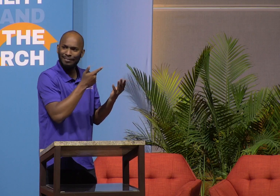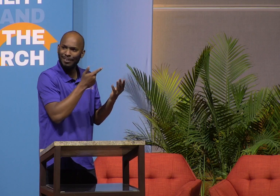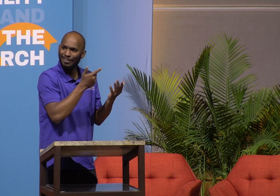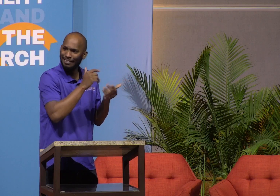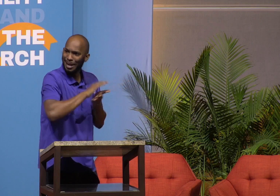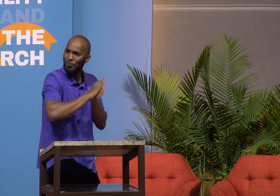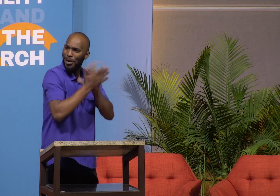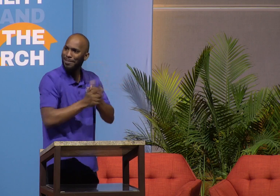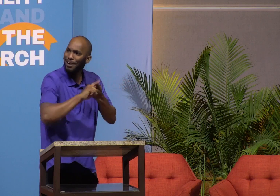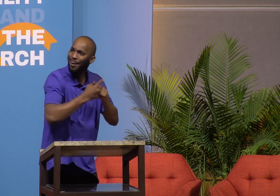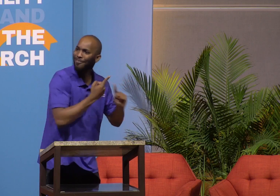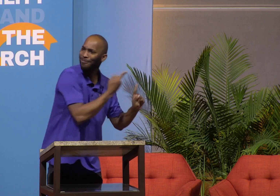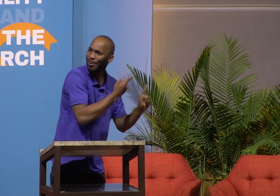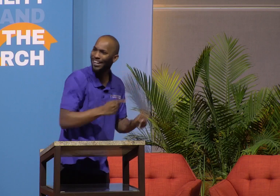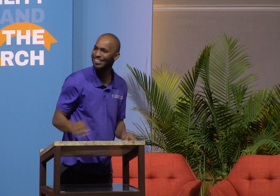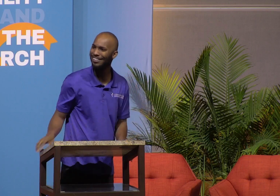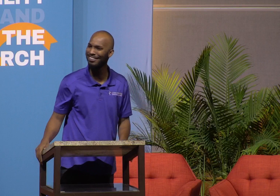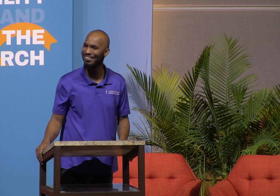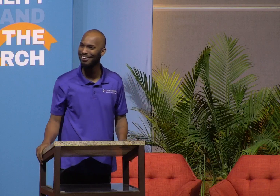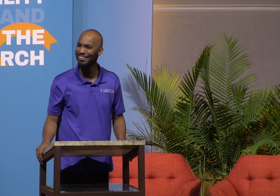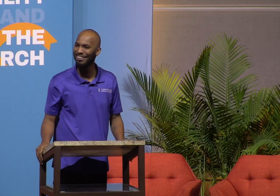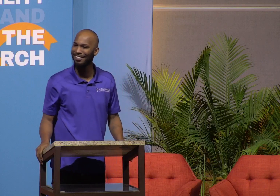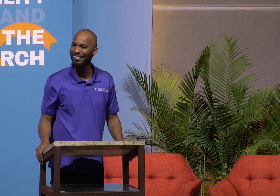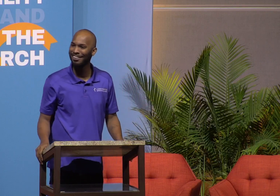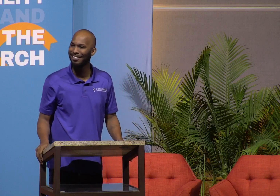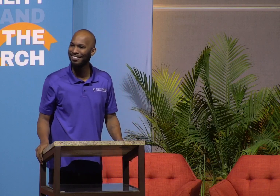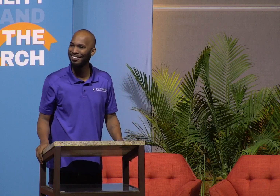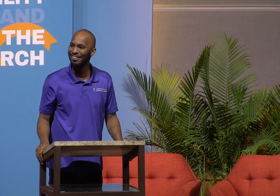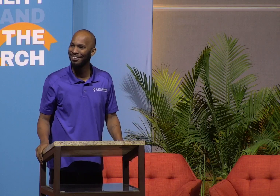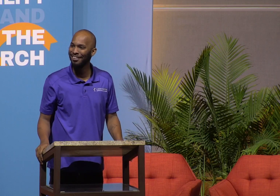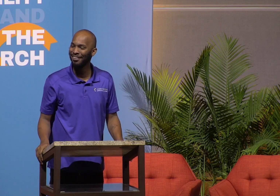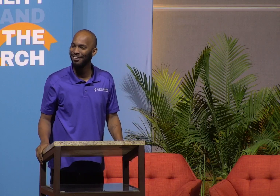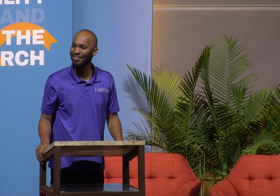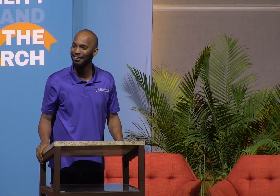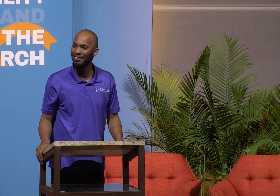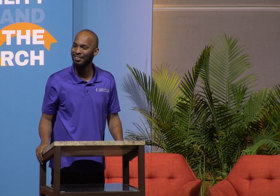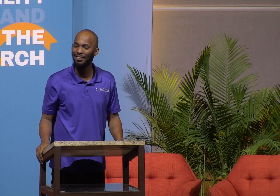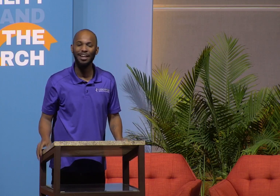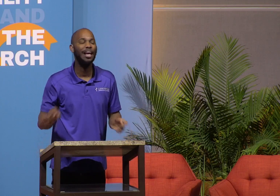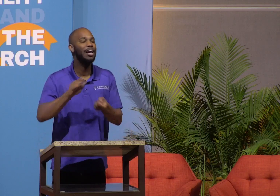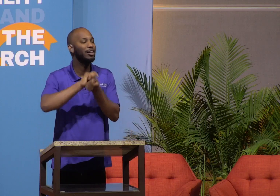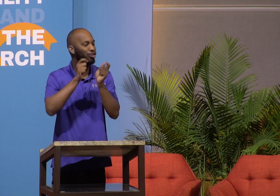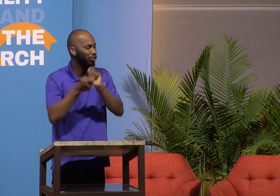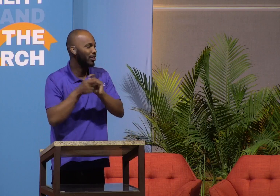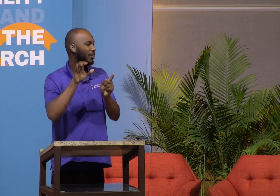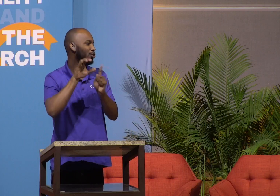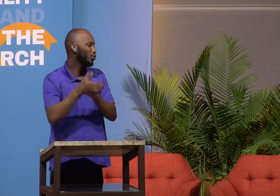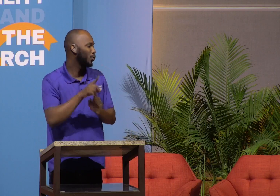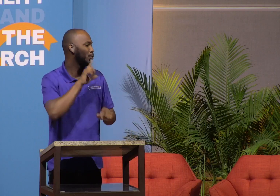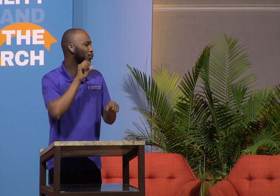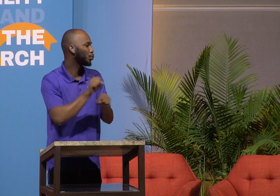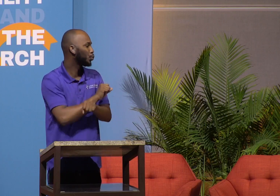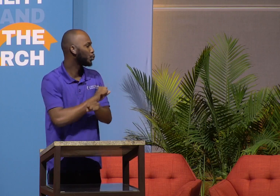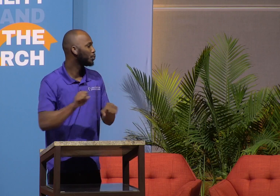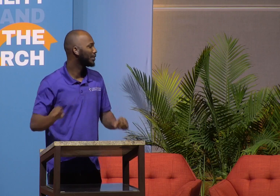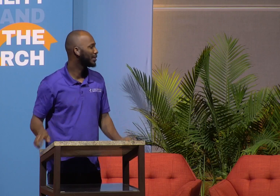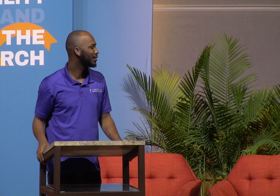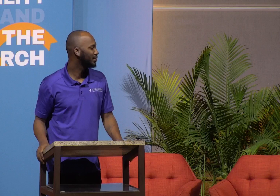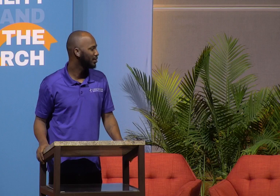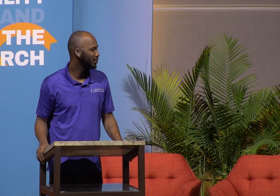they're going to be more open-minded to seeing the transformation happen at a church level. Not